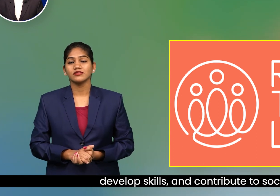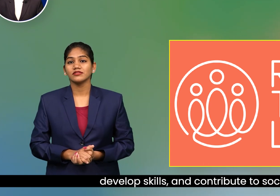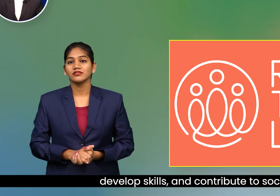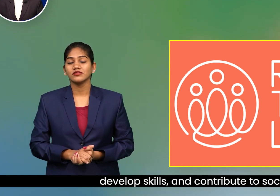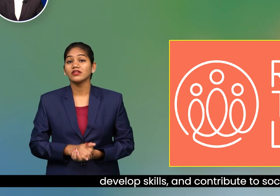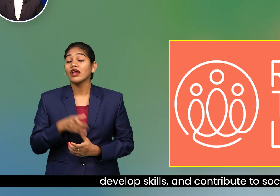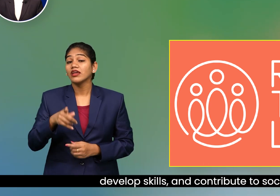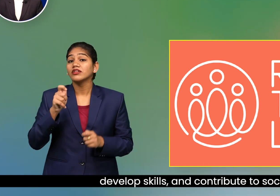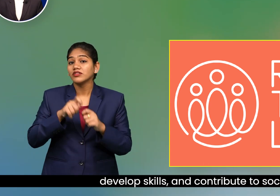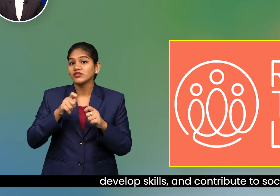contribute to society.